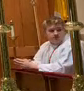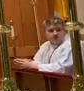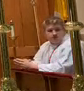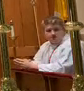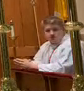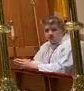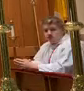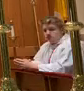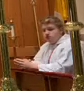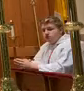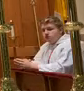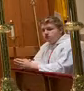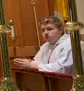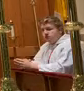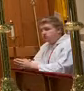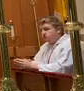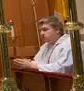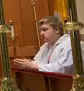The body of Christ.